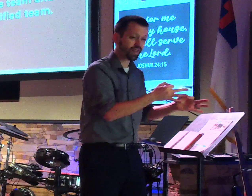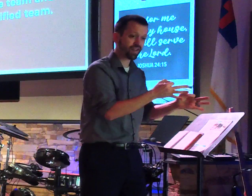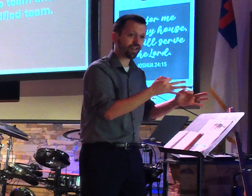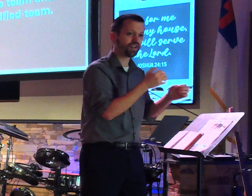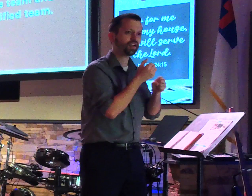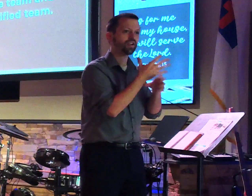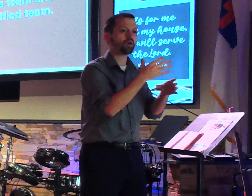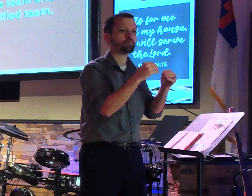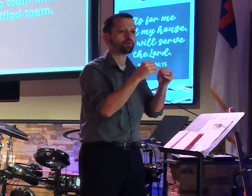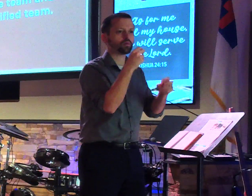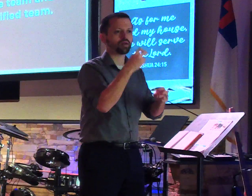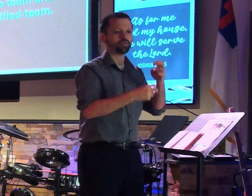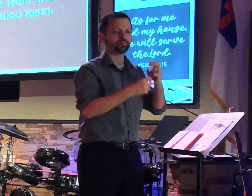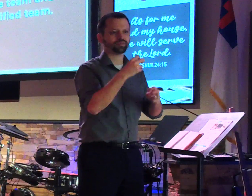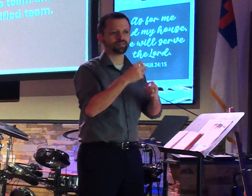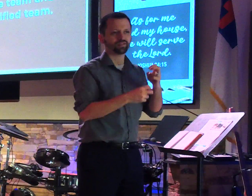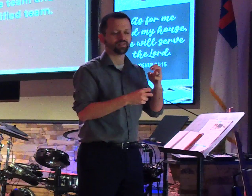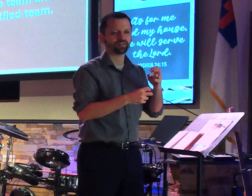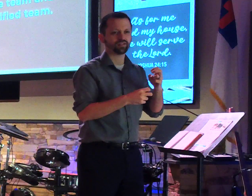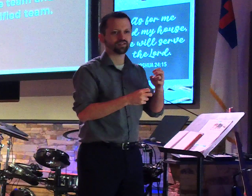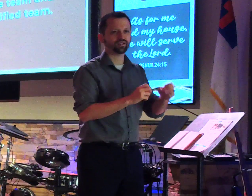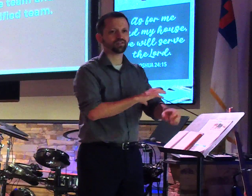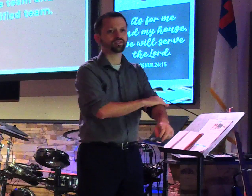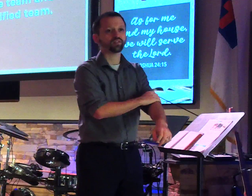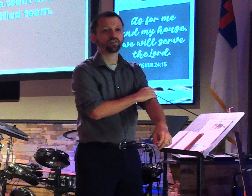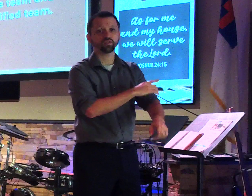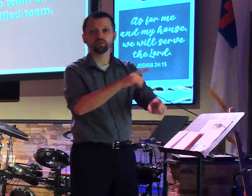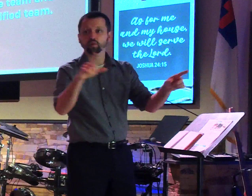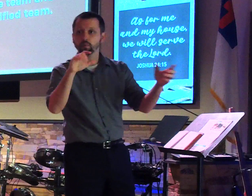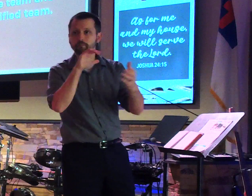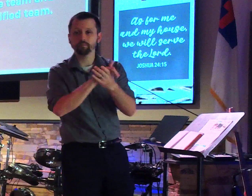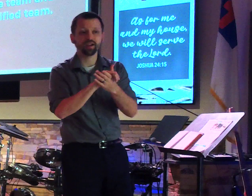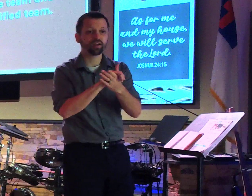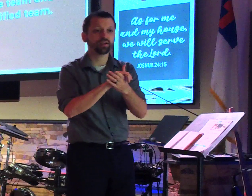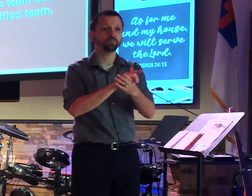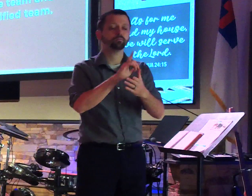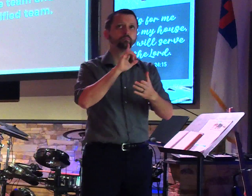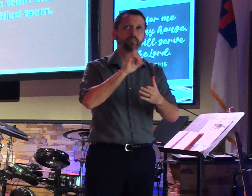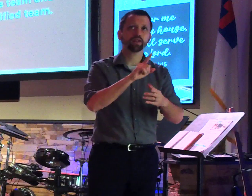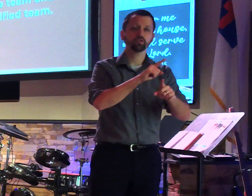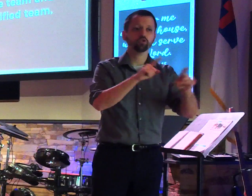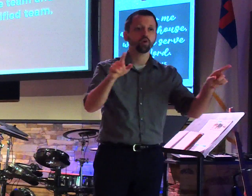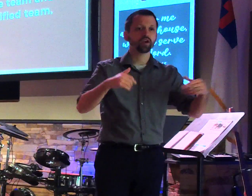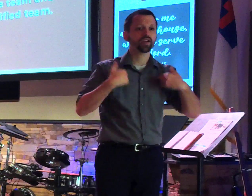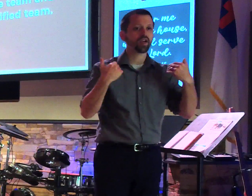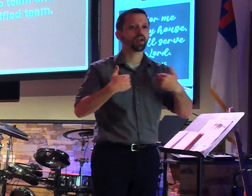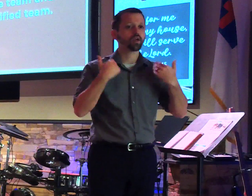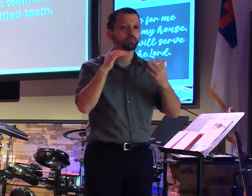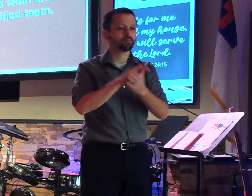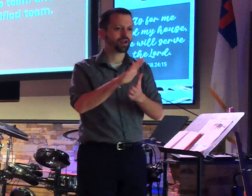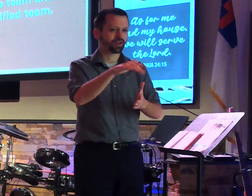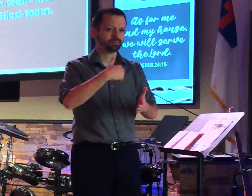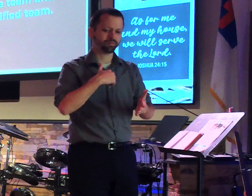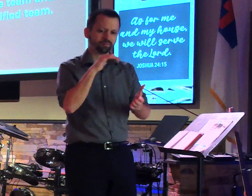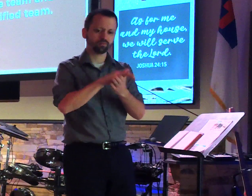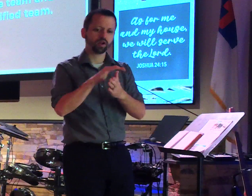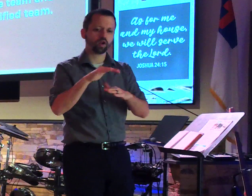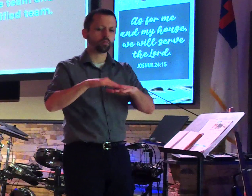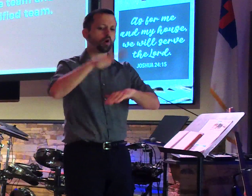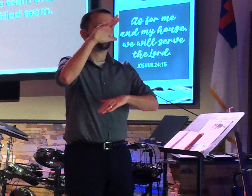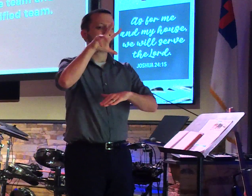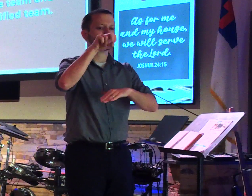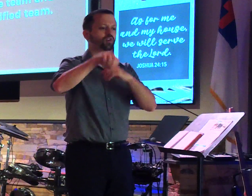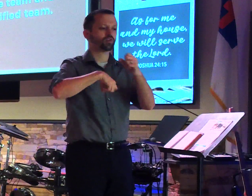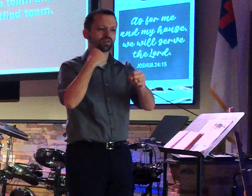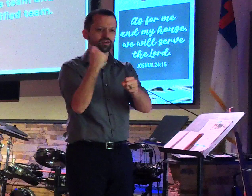you to remember this. Married couples, especially those of you who are younger in here, take some advice from somebody who's been married over 30 years. And I want